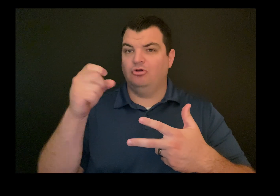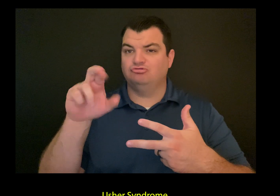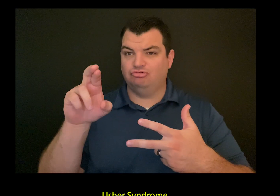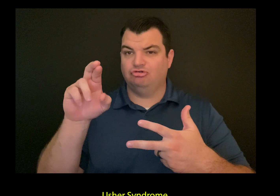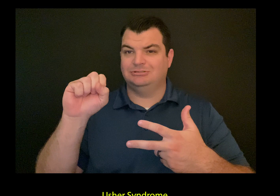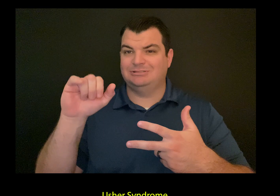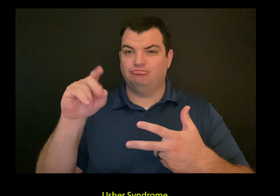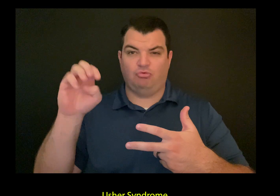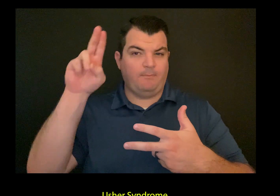Usher syndrome,